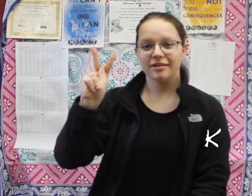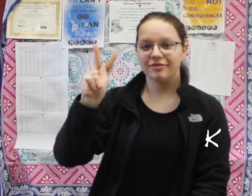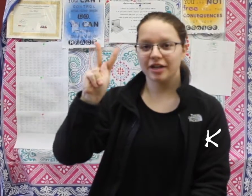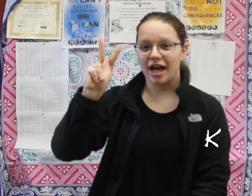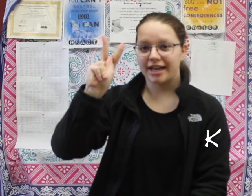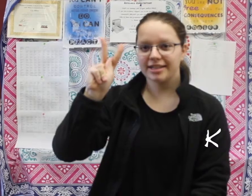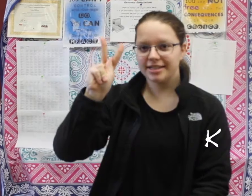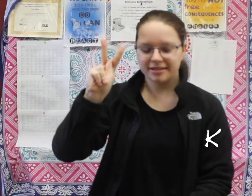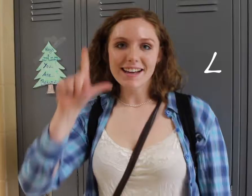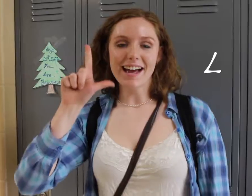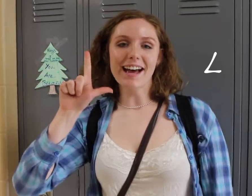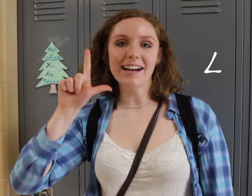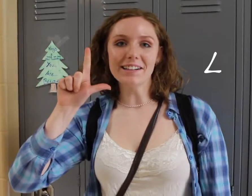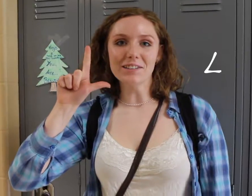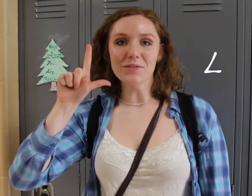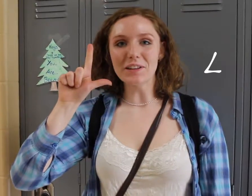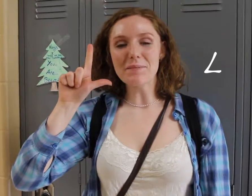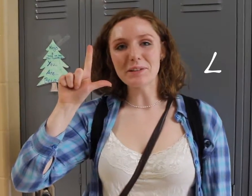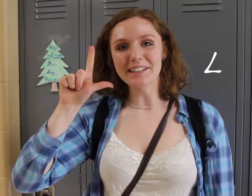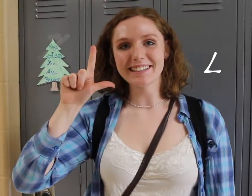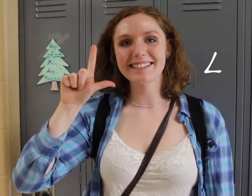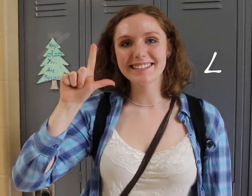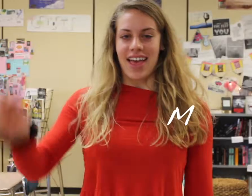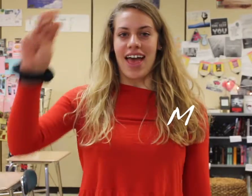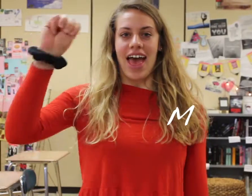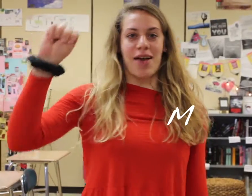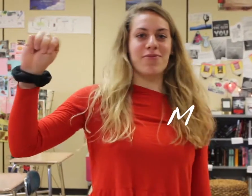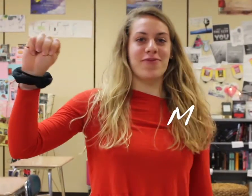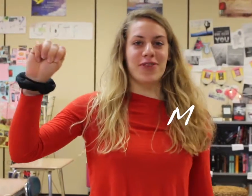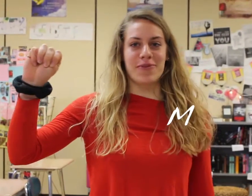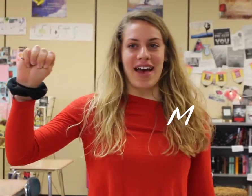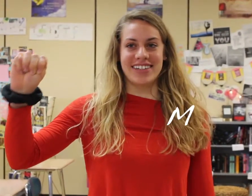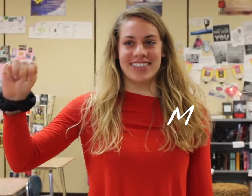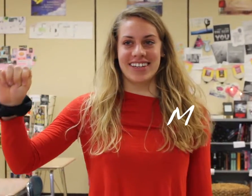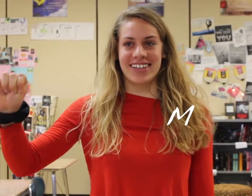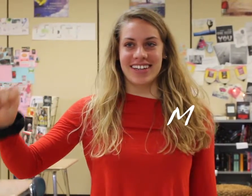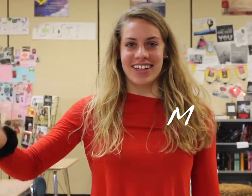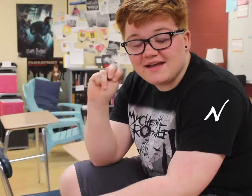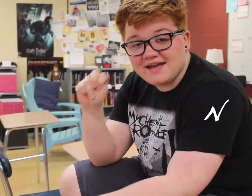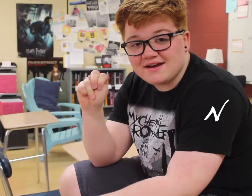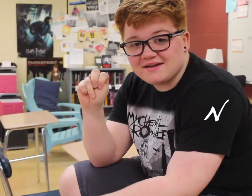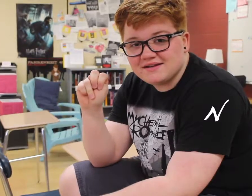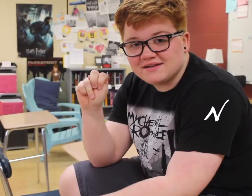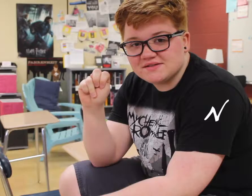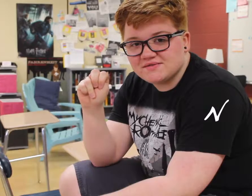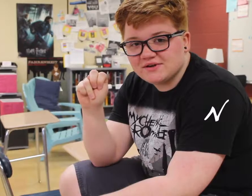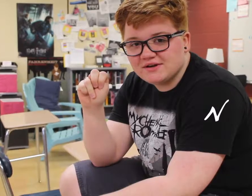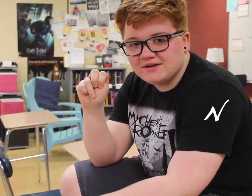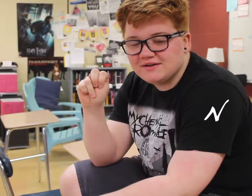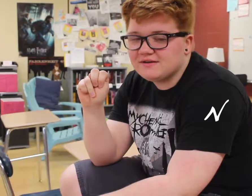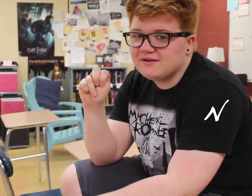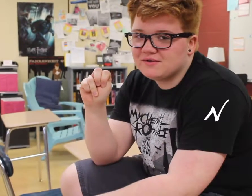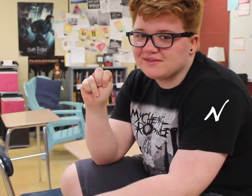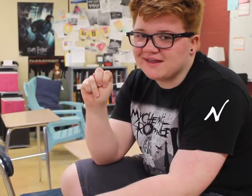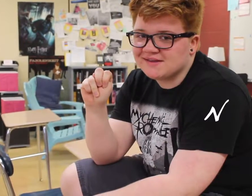for kite. L for leopard. M for magic. N is for no